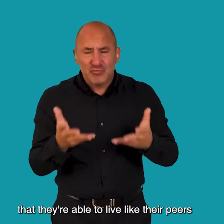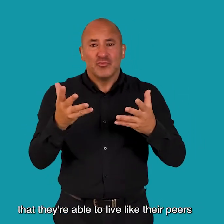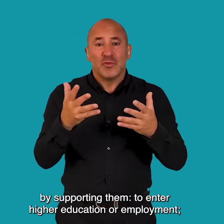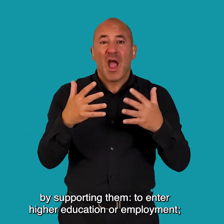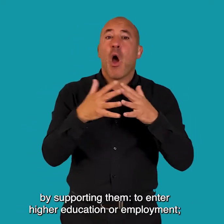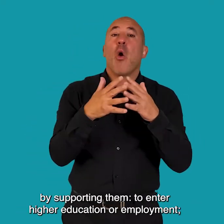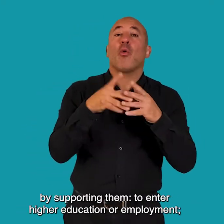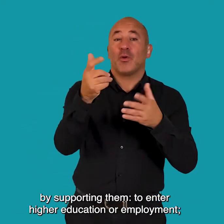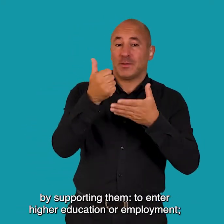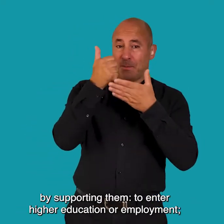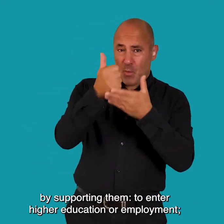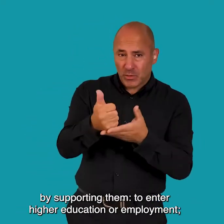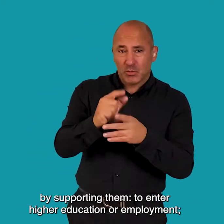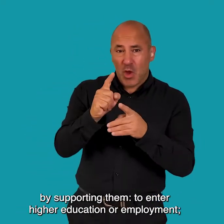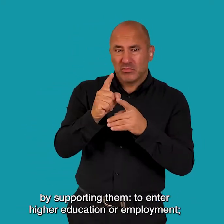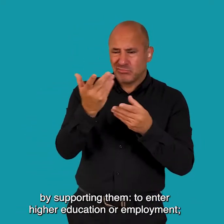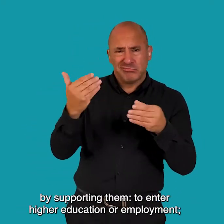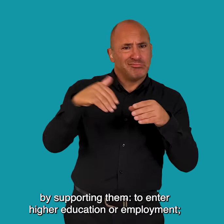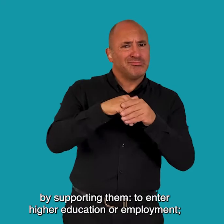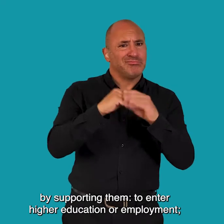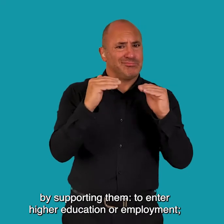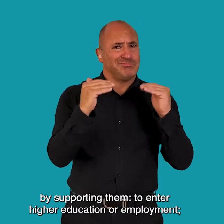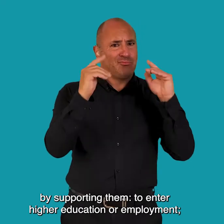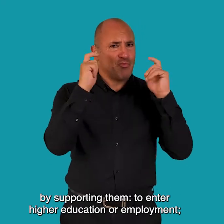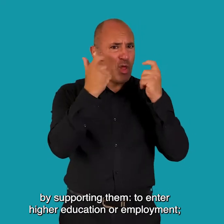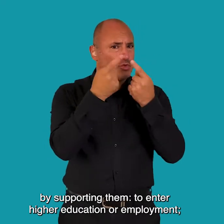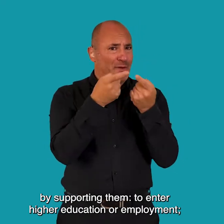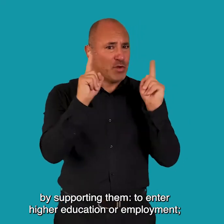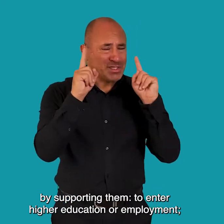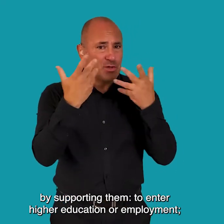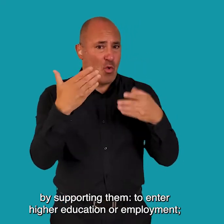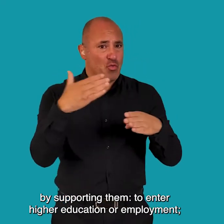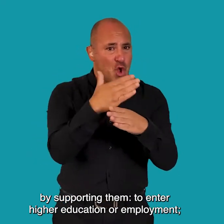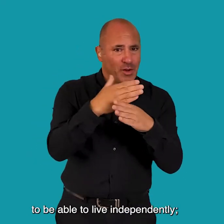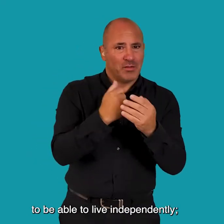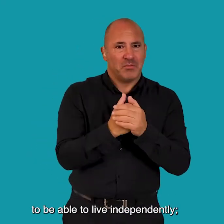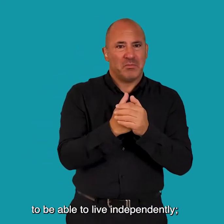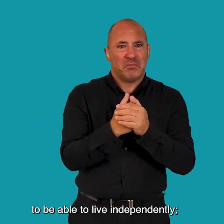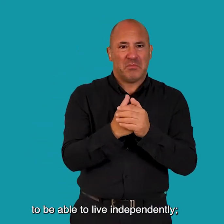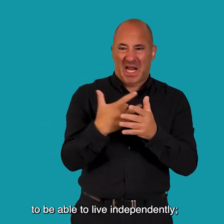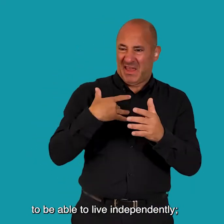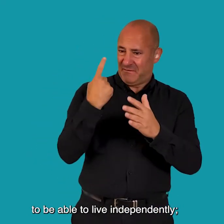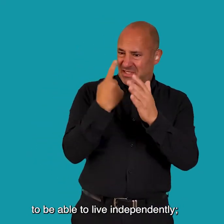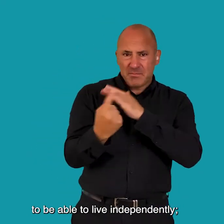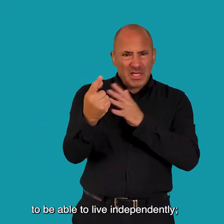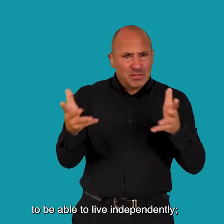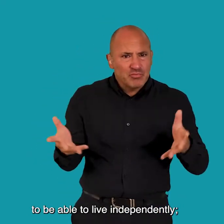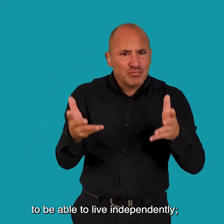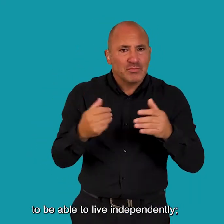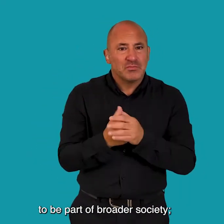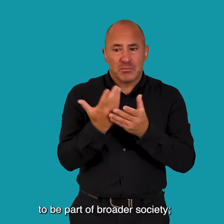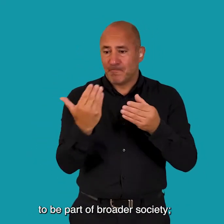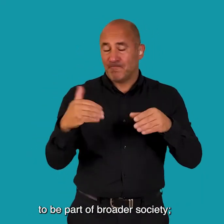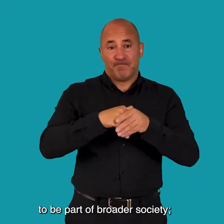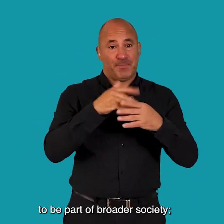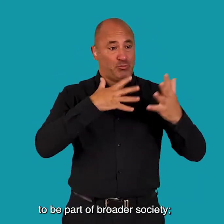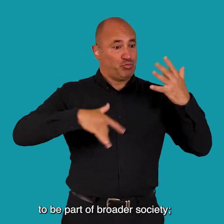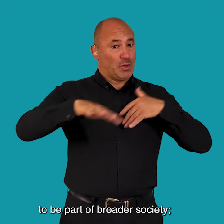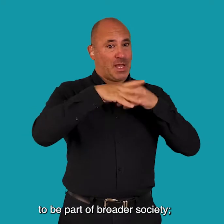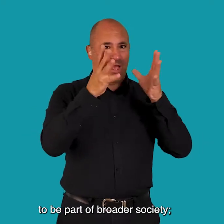by supporting them to enter higher education or employment, to be able to live independently, to be part of broader